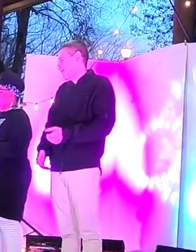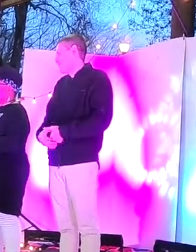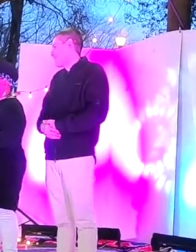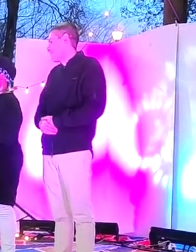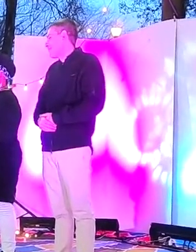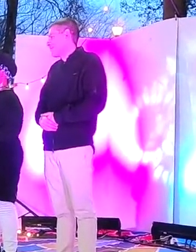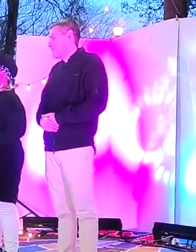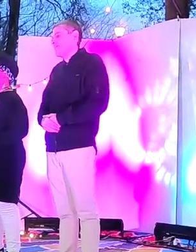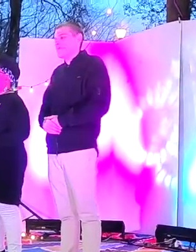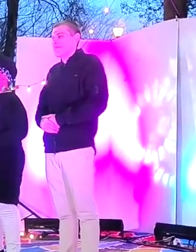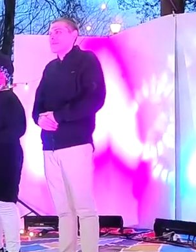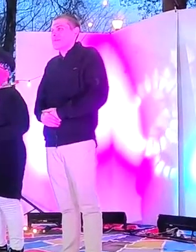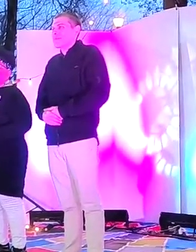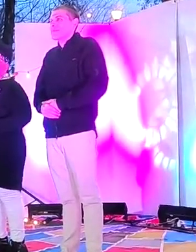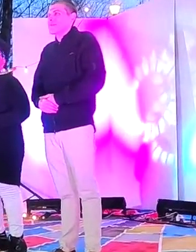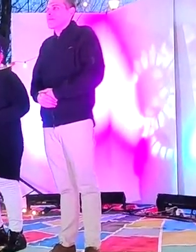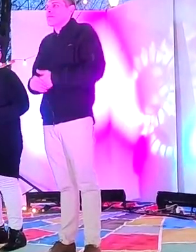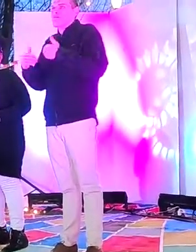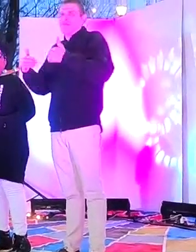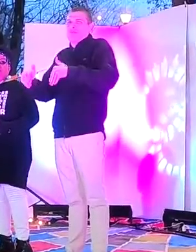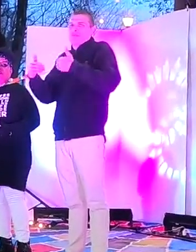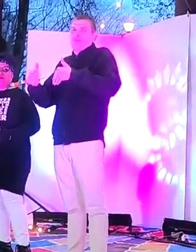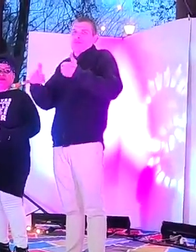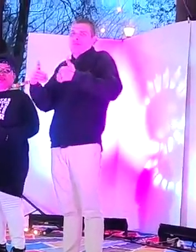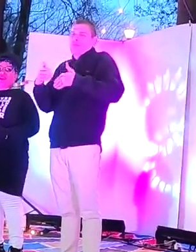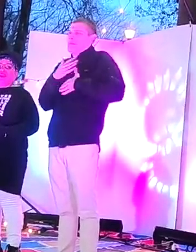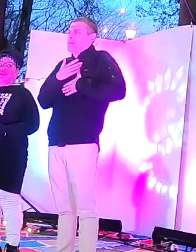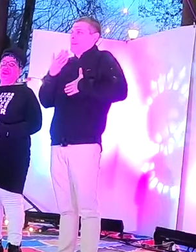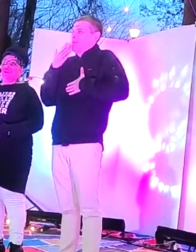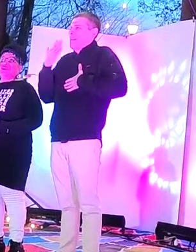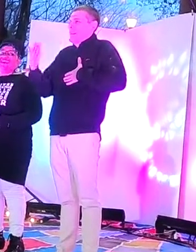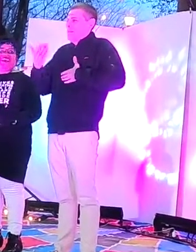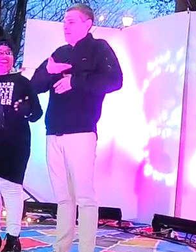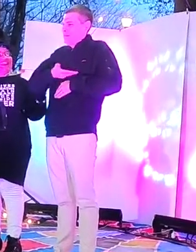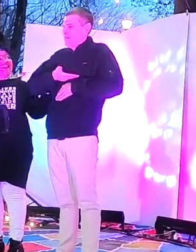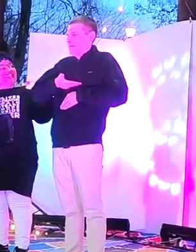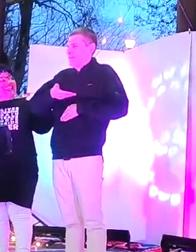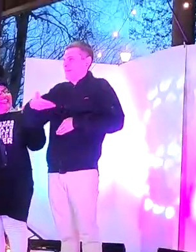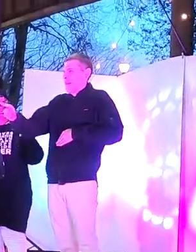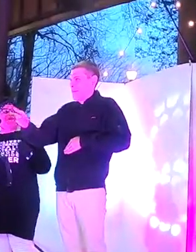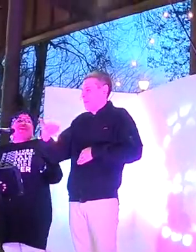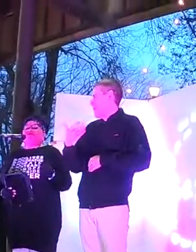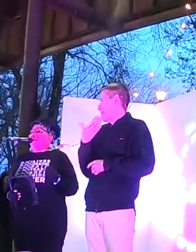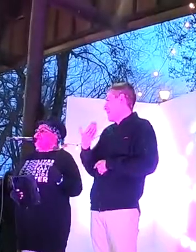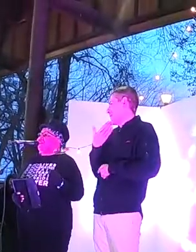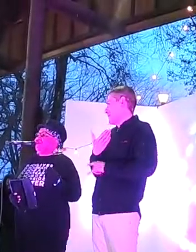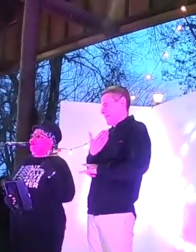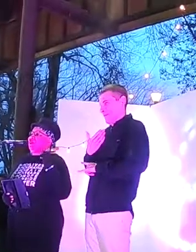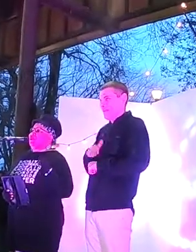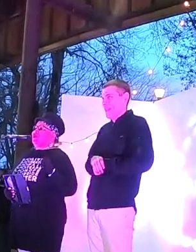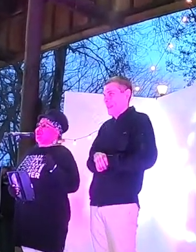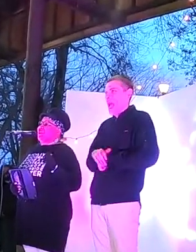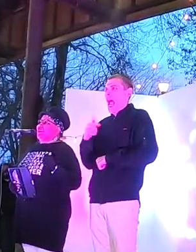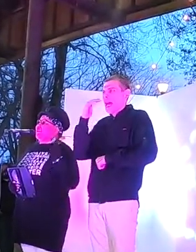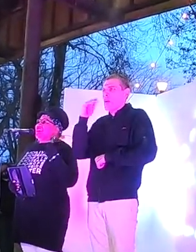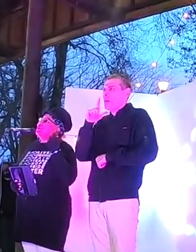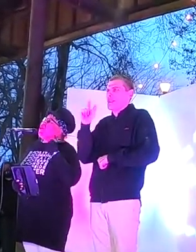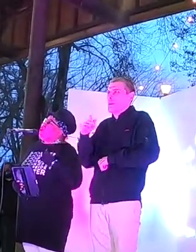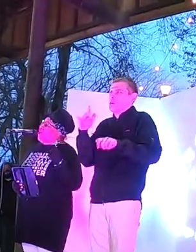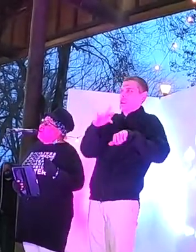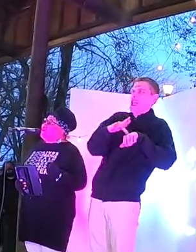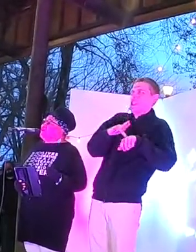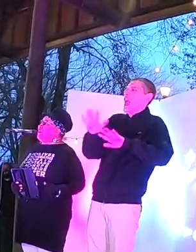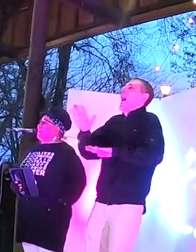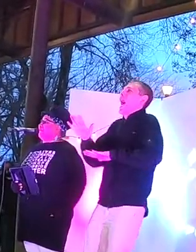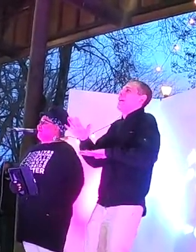Oh, I am so honored to be here with all of you tonight, and thank you. Oh no, we're not supposed to touch. It's